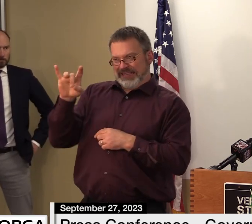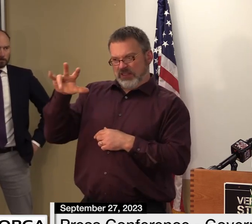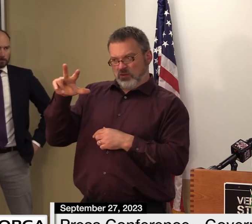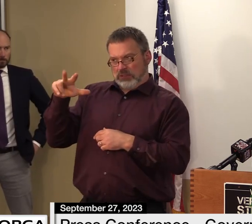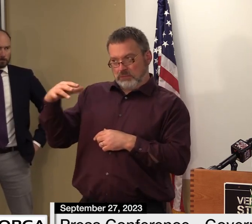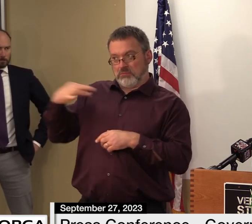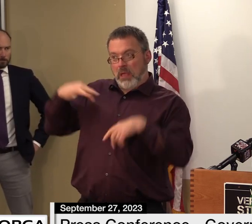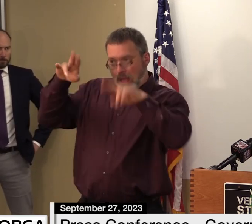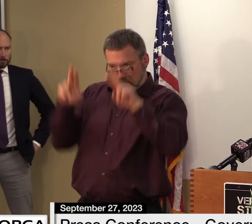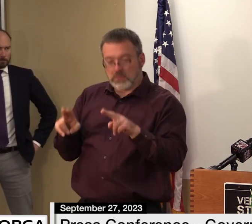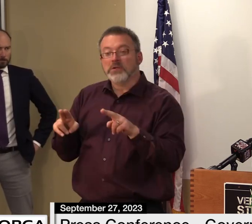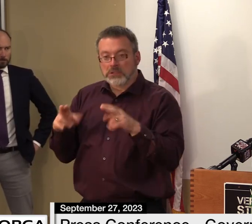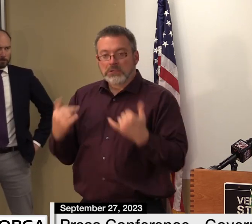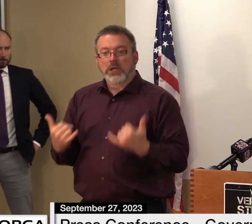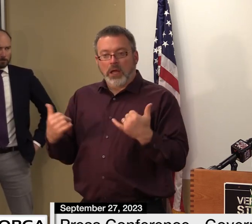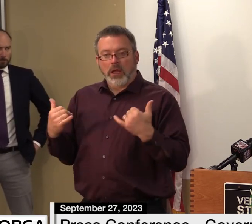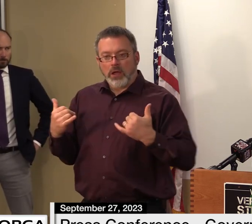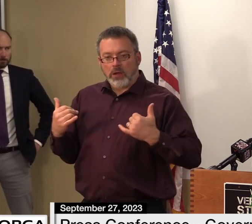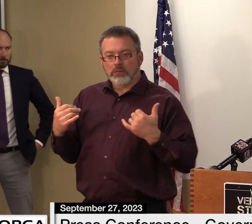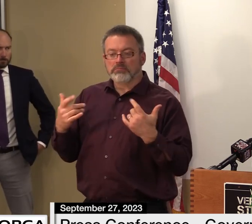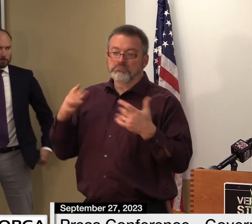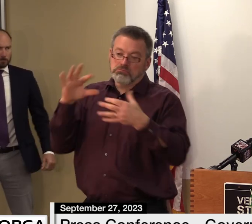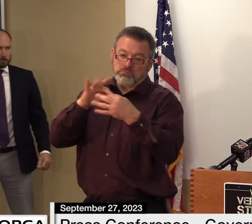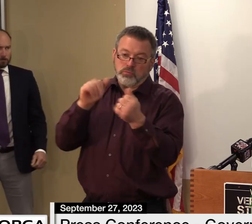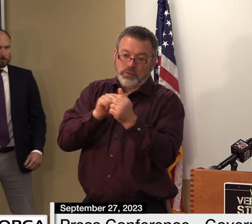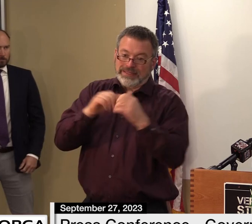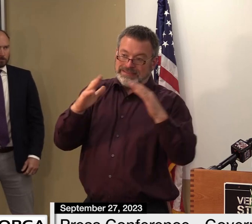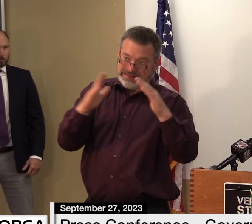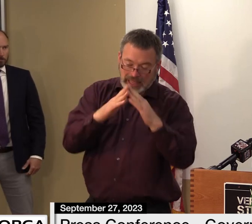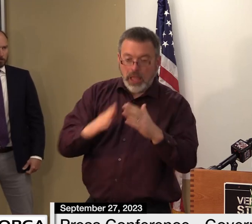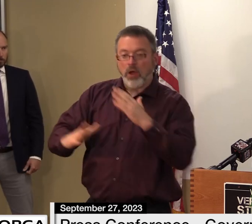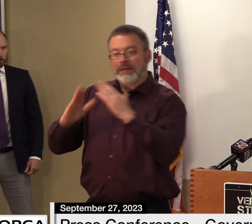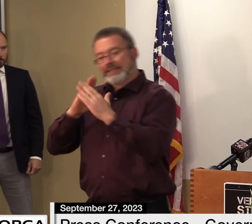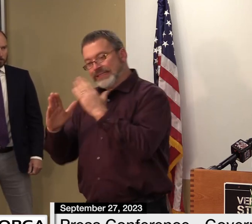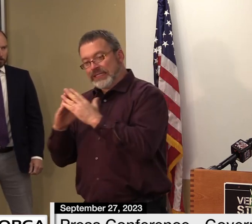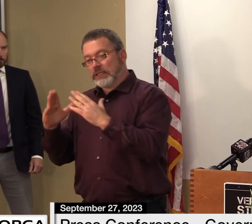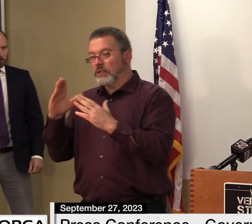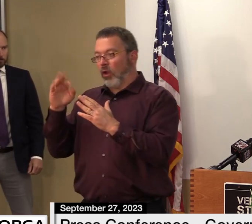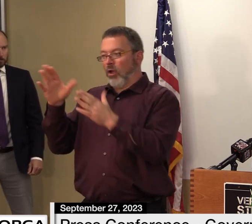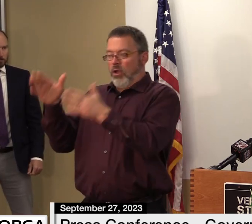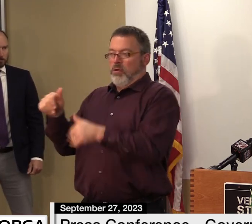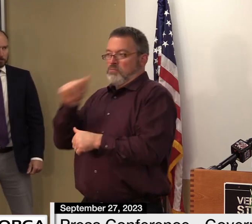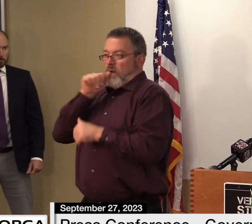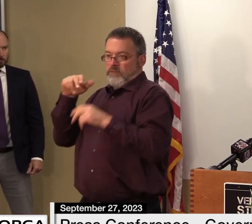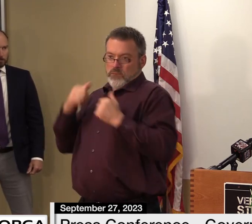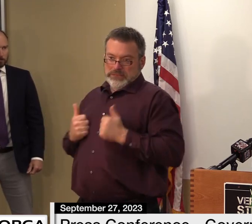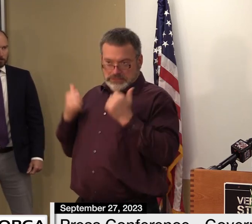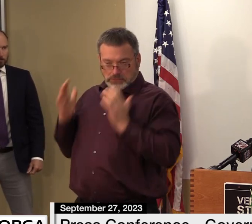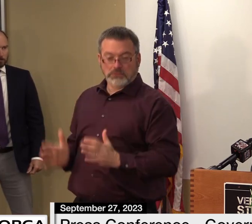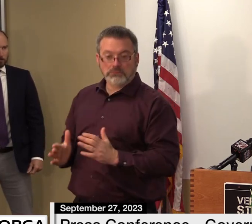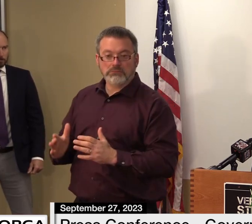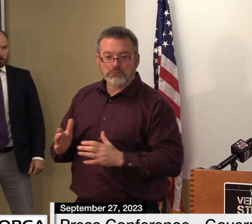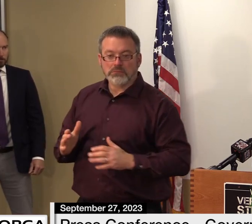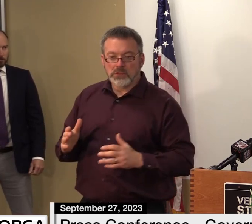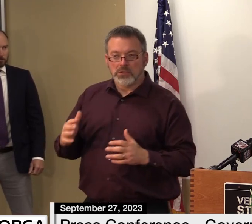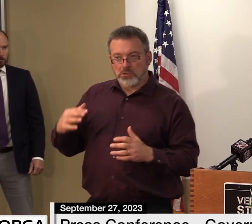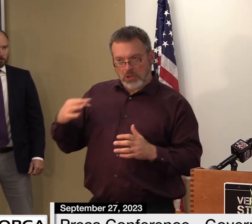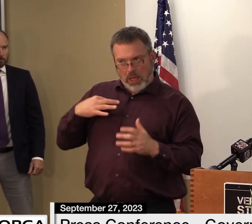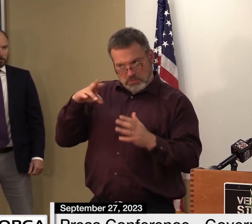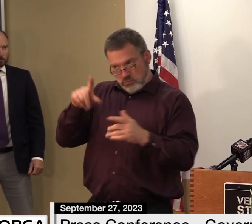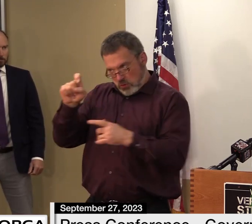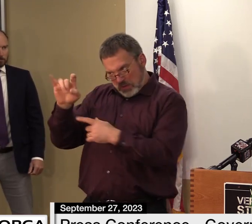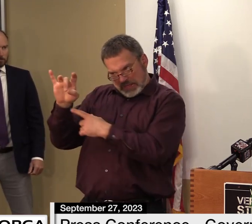Applicant can either be a town, city, or a private nonprofit. And based upon